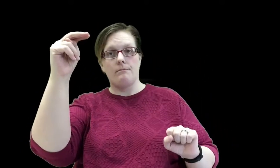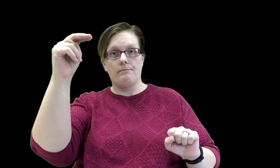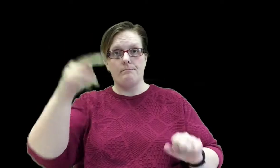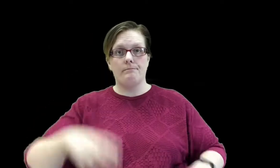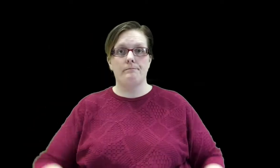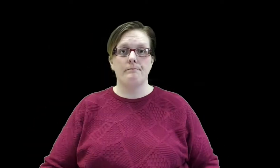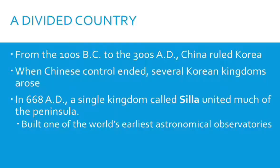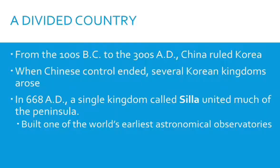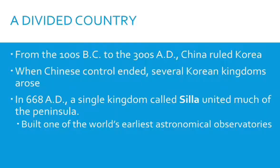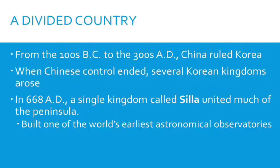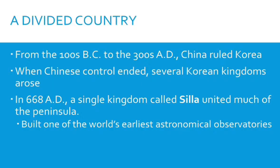South Korea.